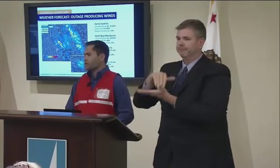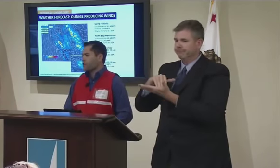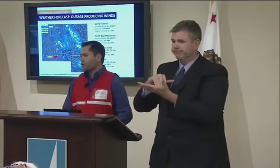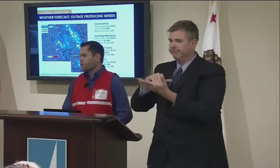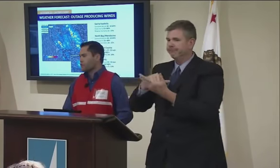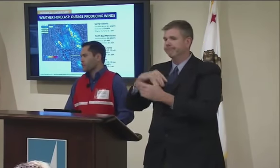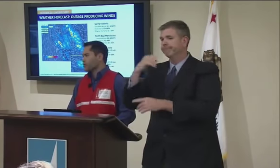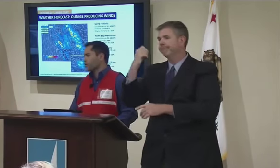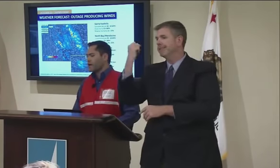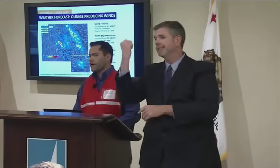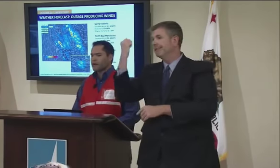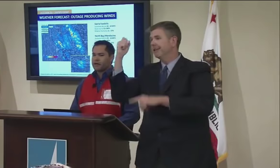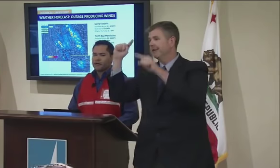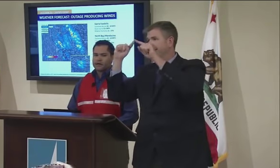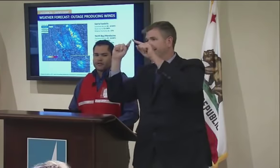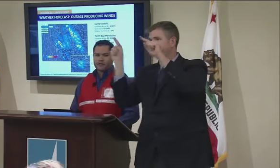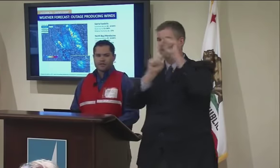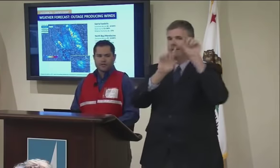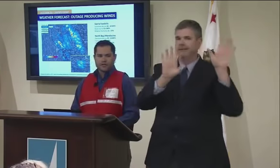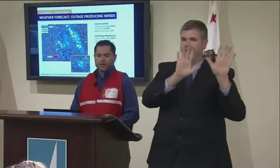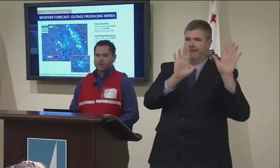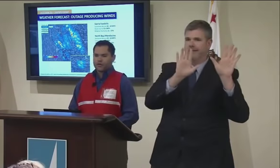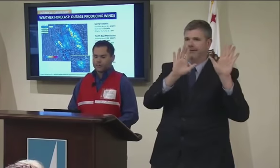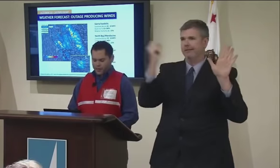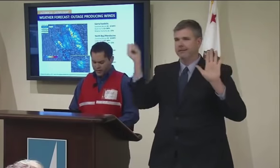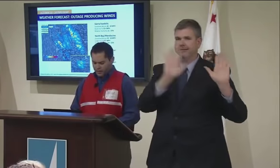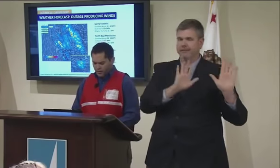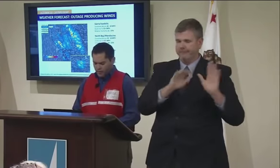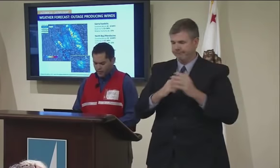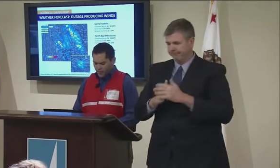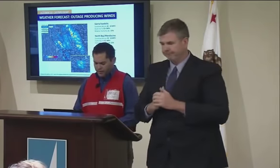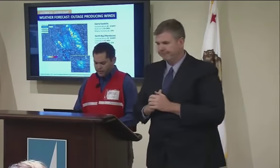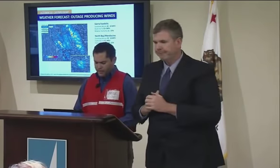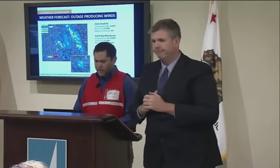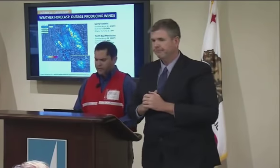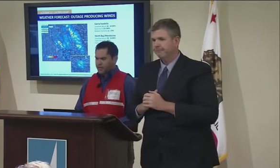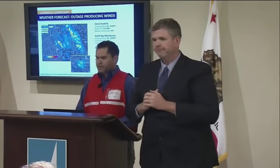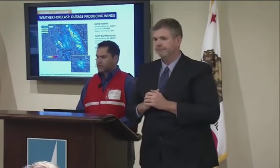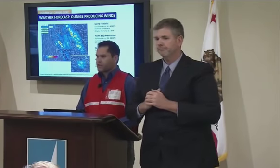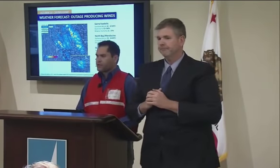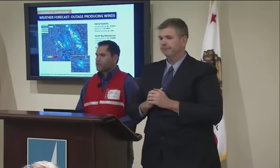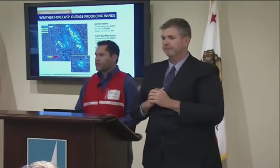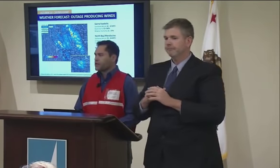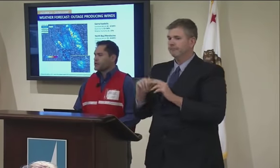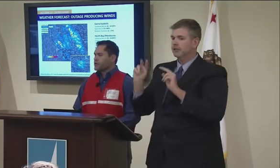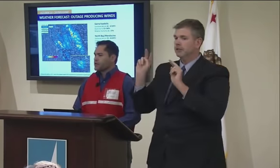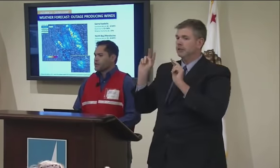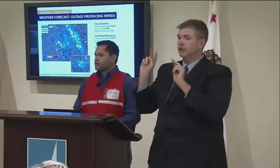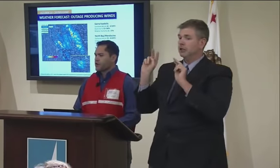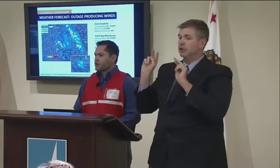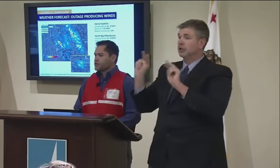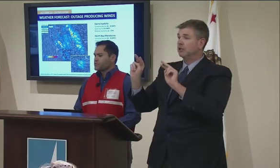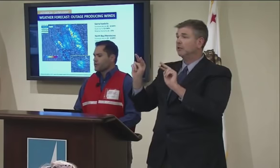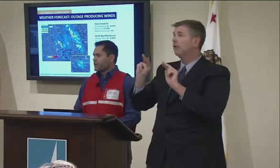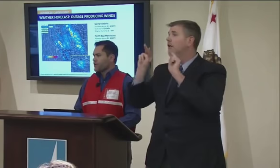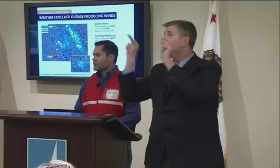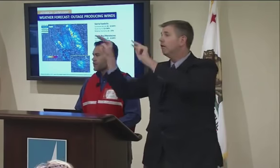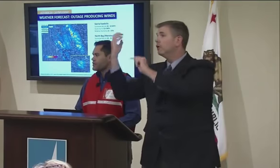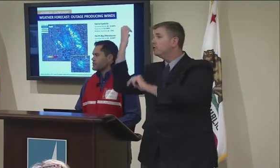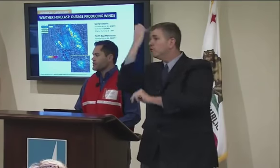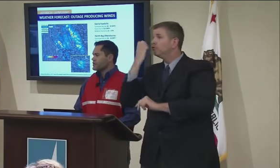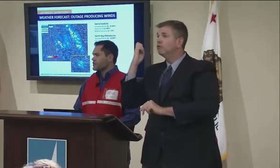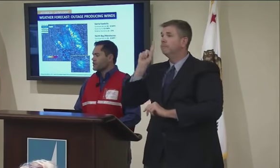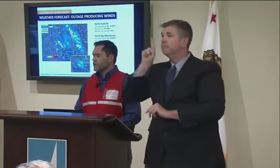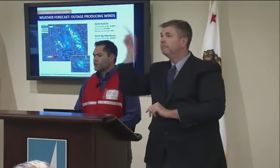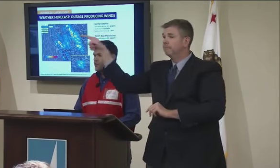the forecast models that we look at, such as the European model, suggests that this could be the strongest wind event